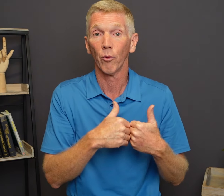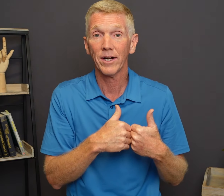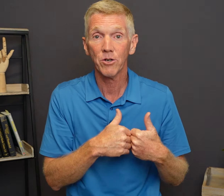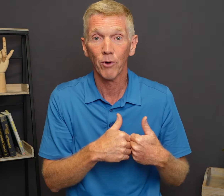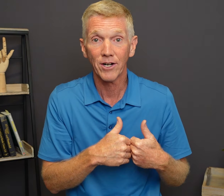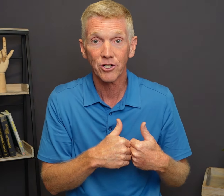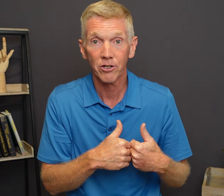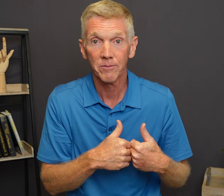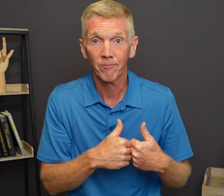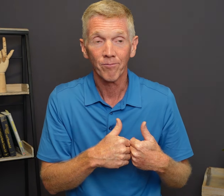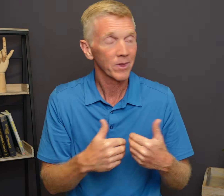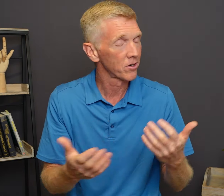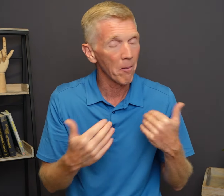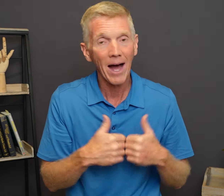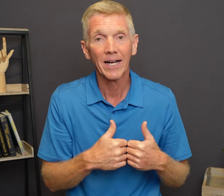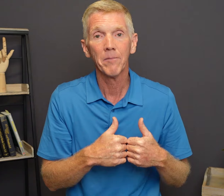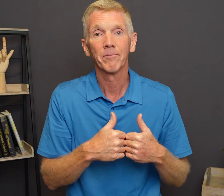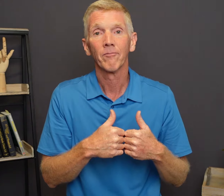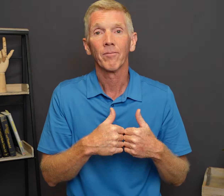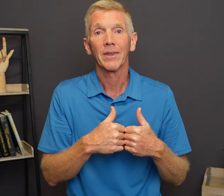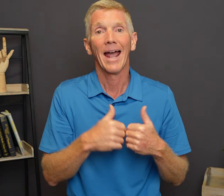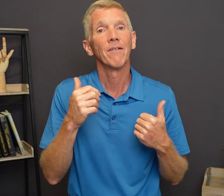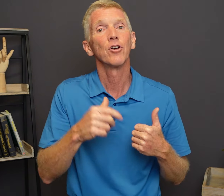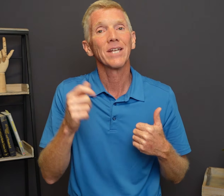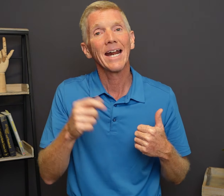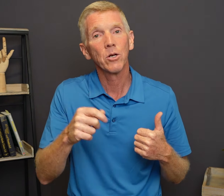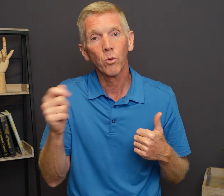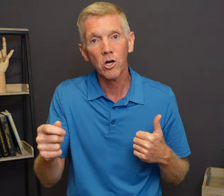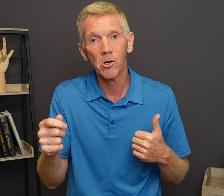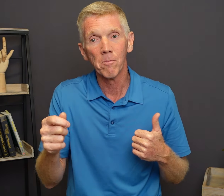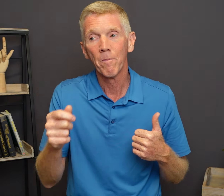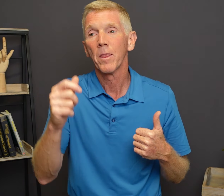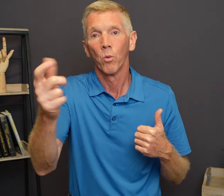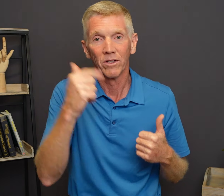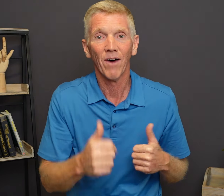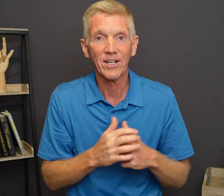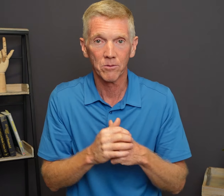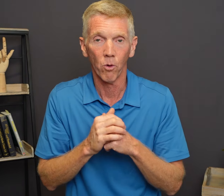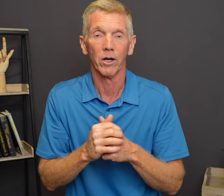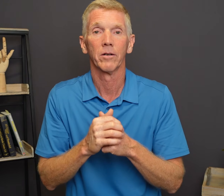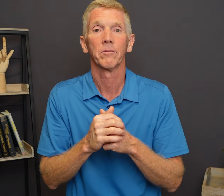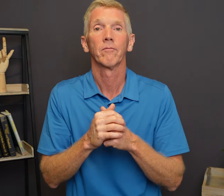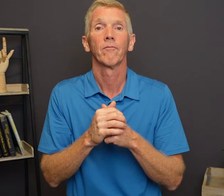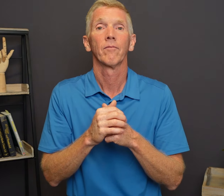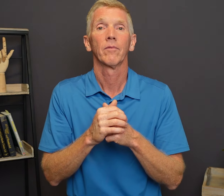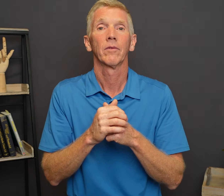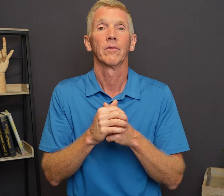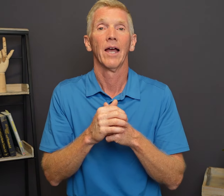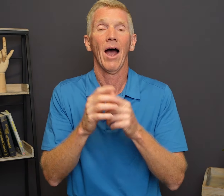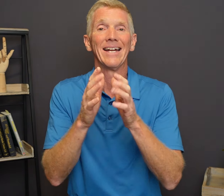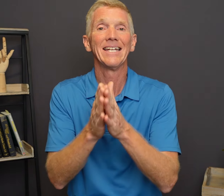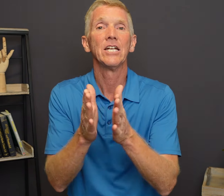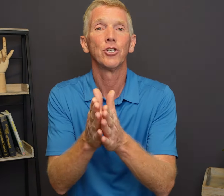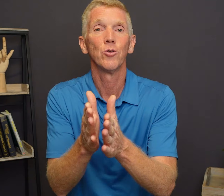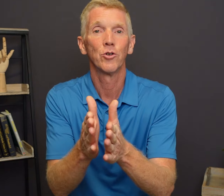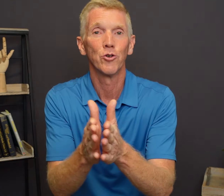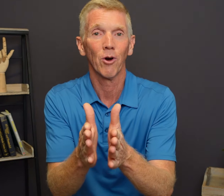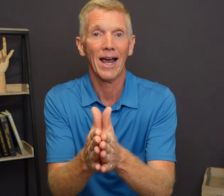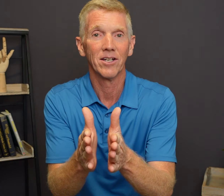already registered, come on up, and if there's any room, we'll invite some more. Now, I need you to try and